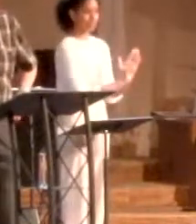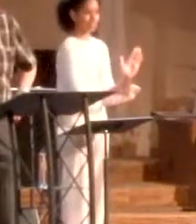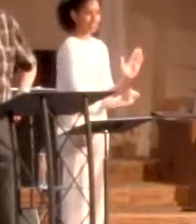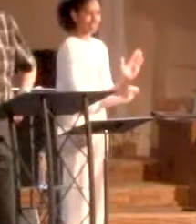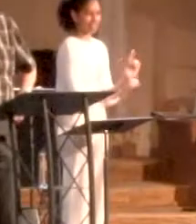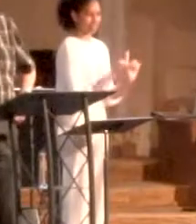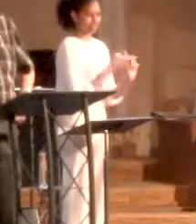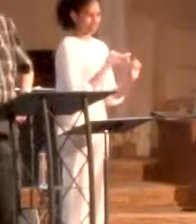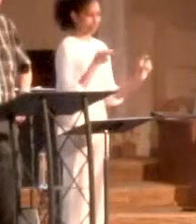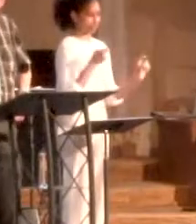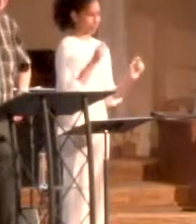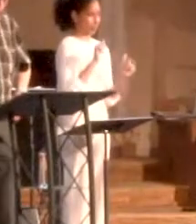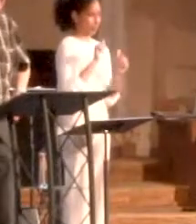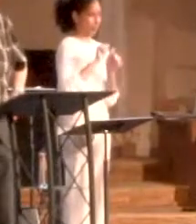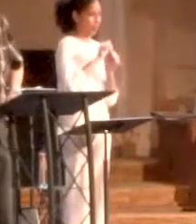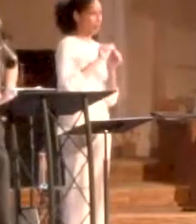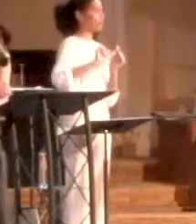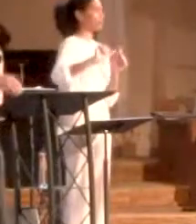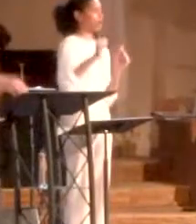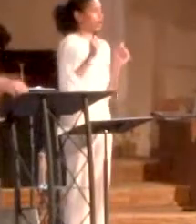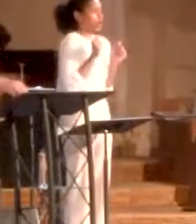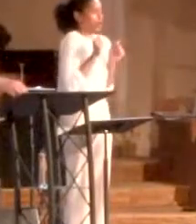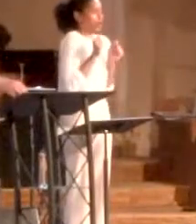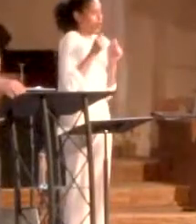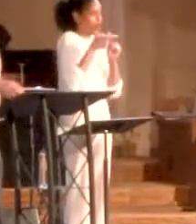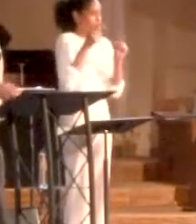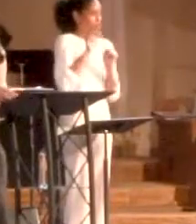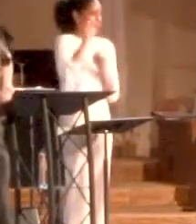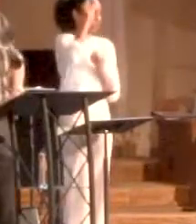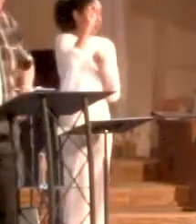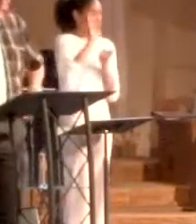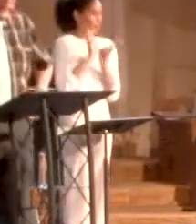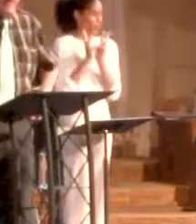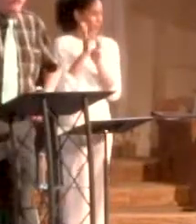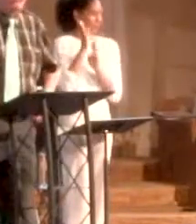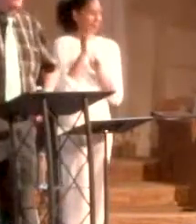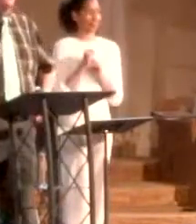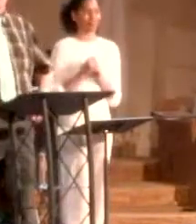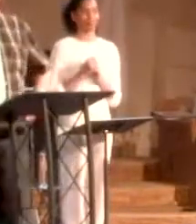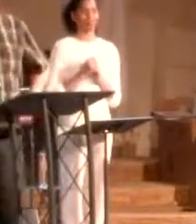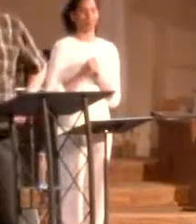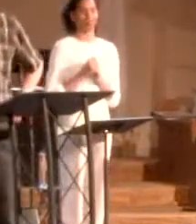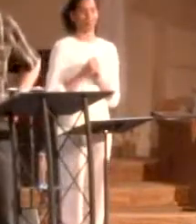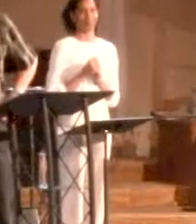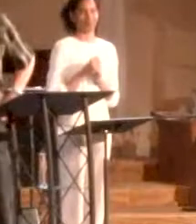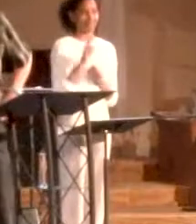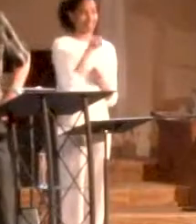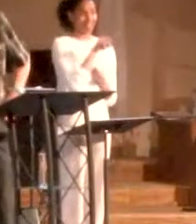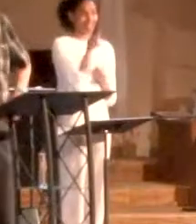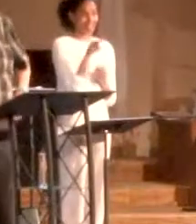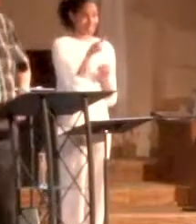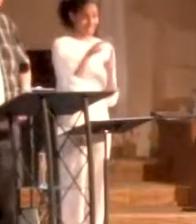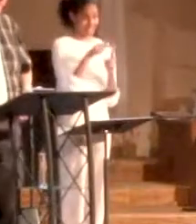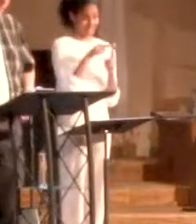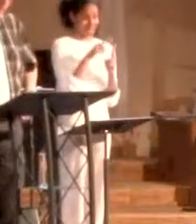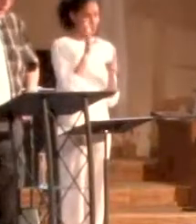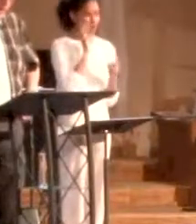cold. His wife added that they were the newest members of the